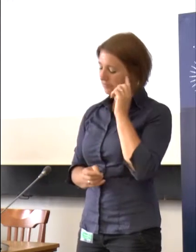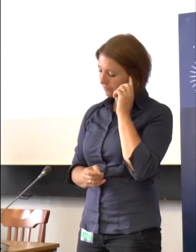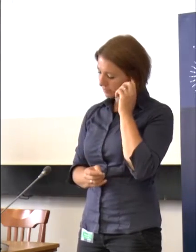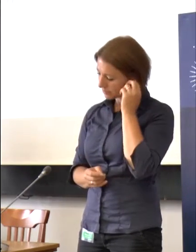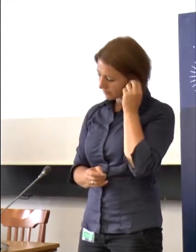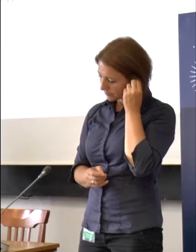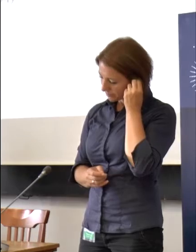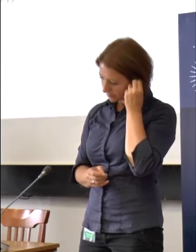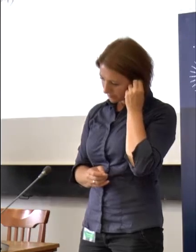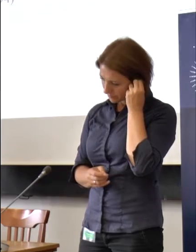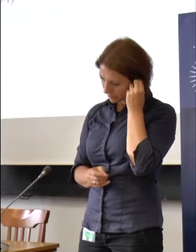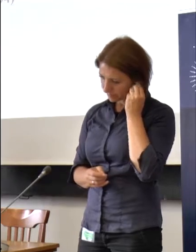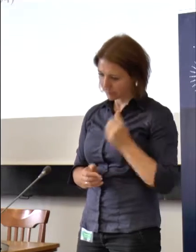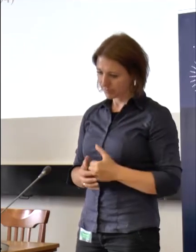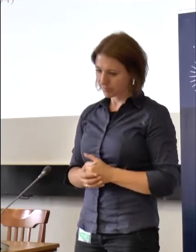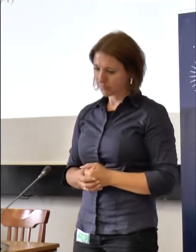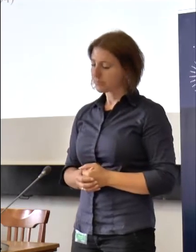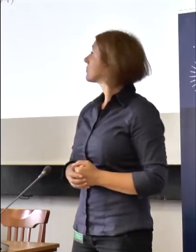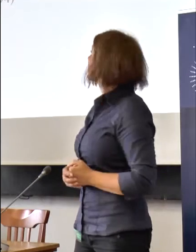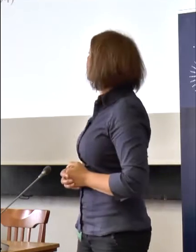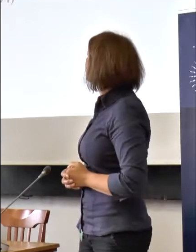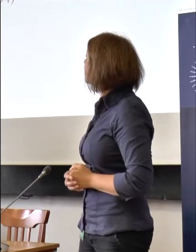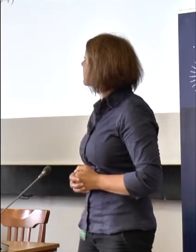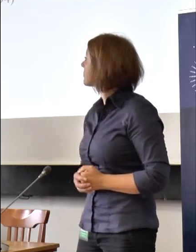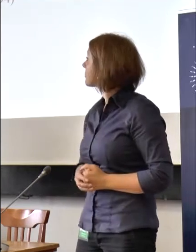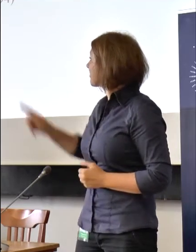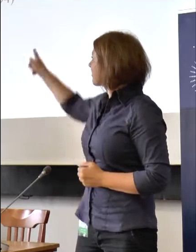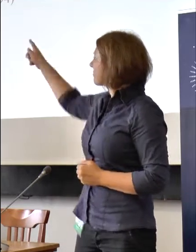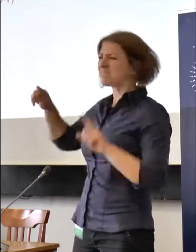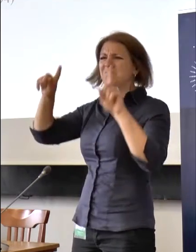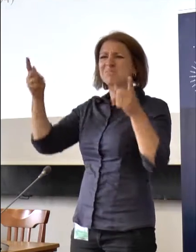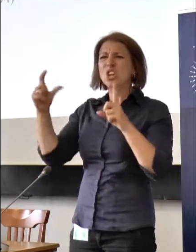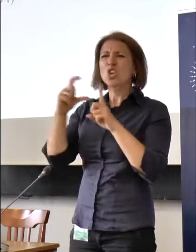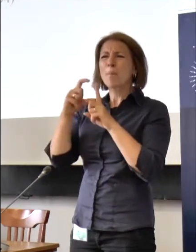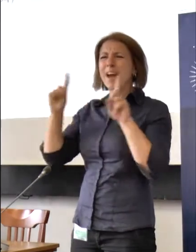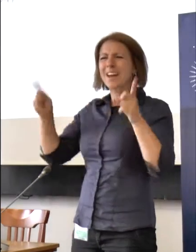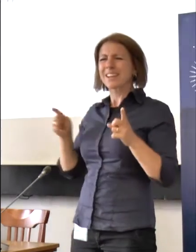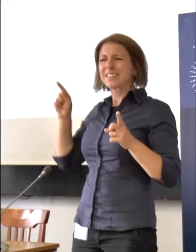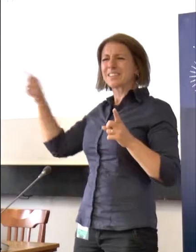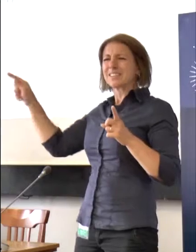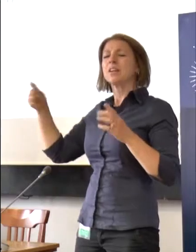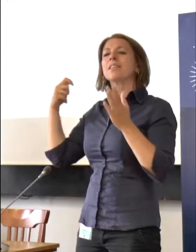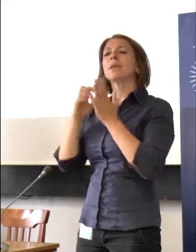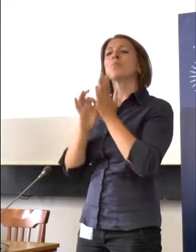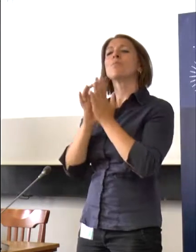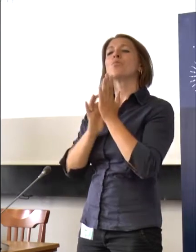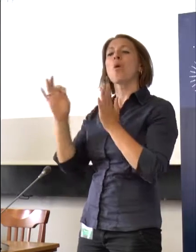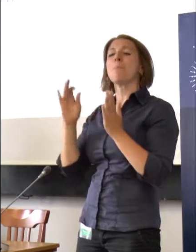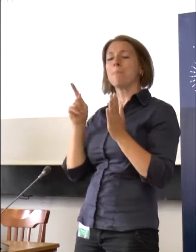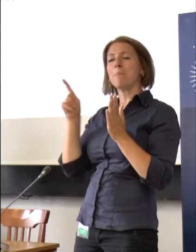Jacobin politicians of language, la République une et indivisible dans son territoire, dans son système politique, doit être une